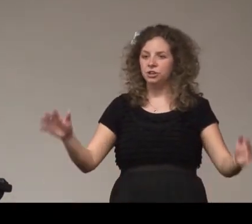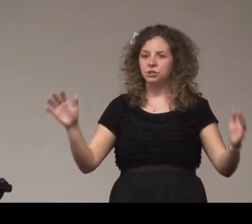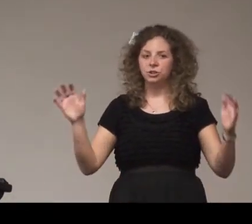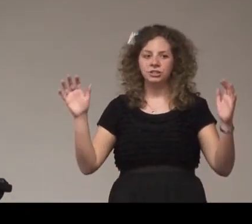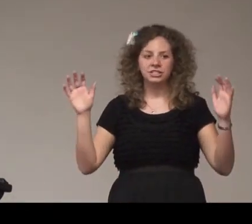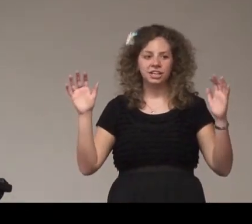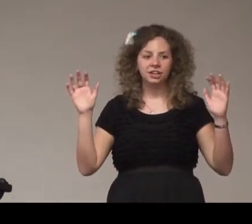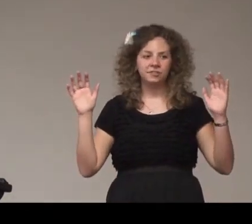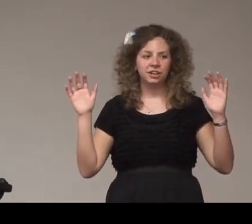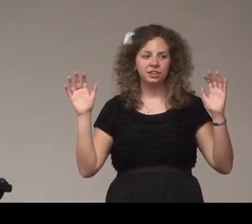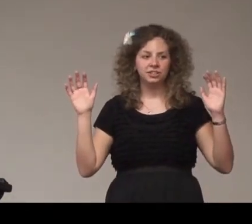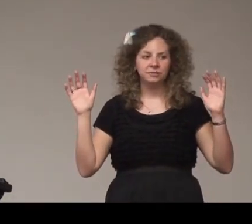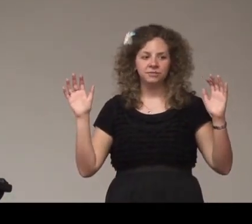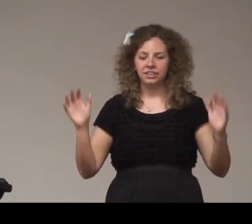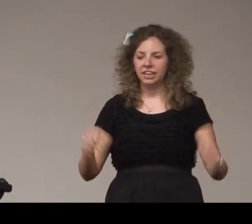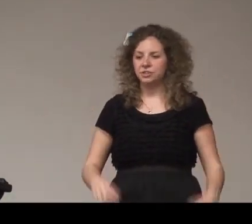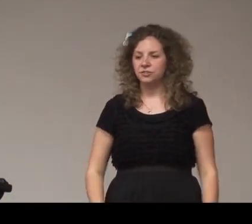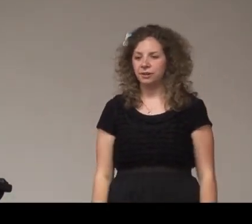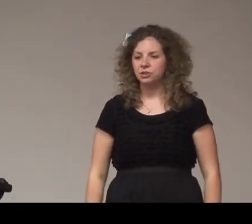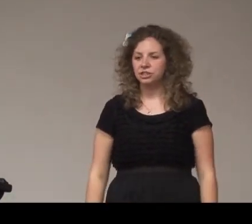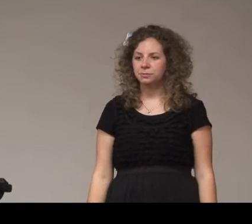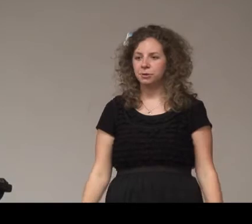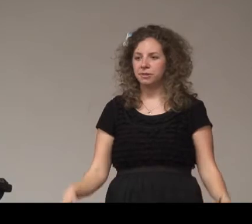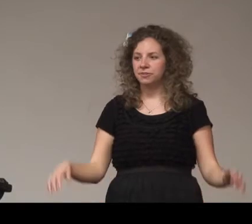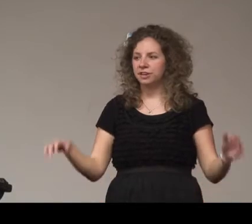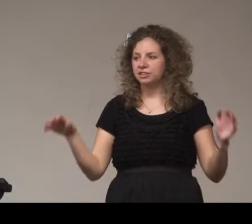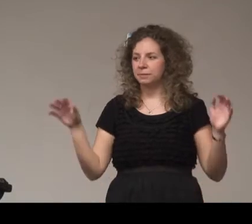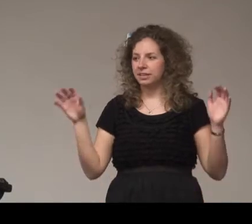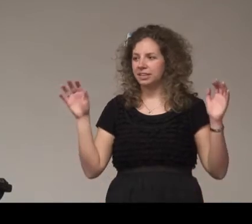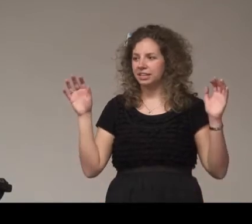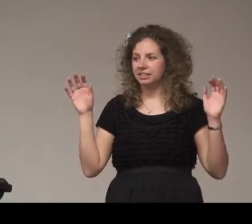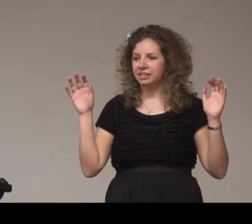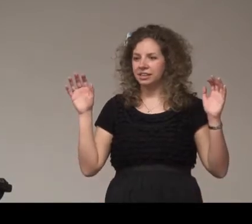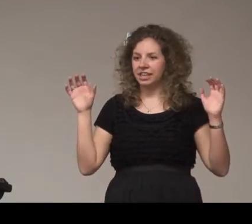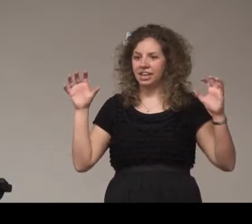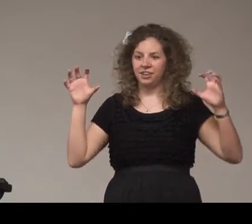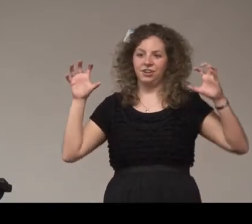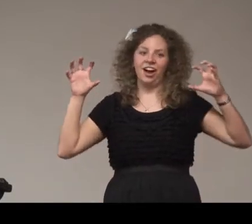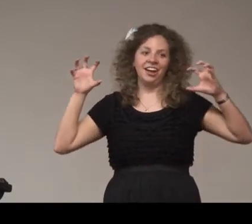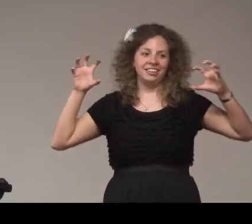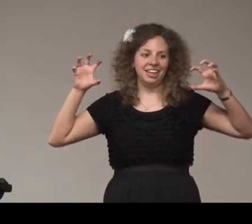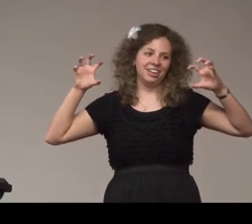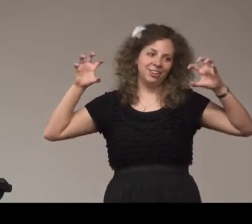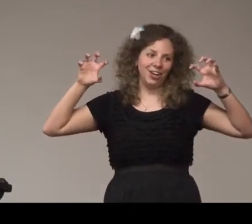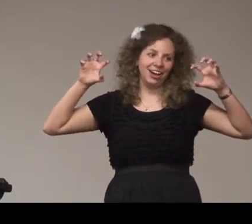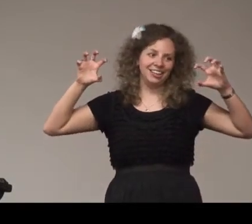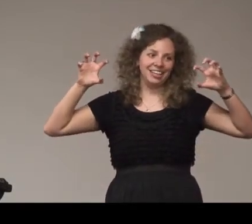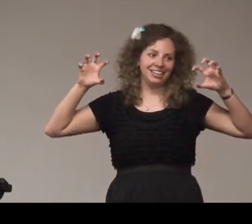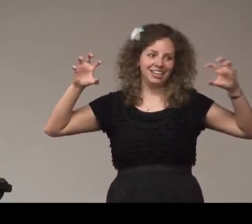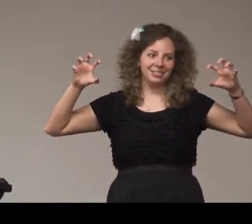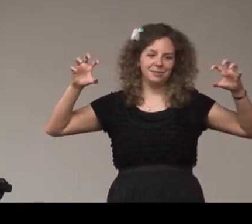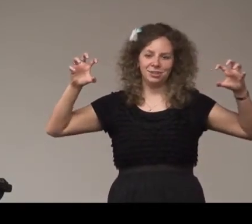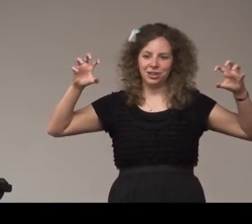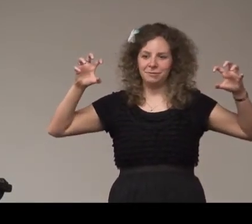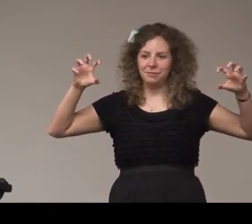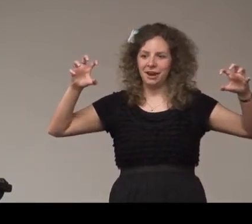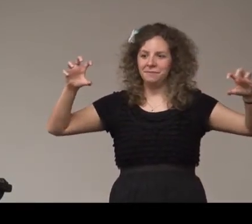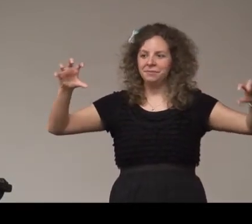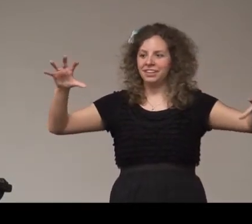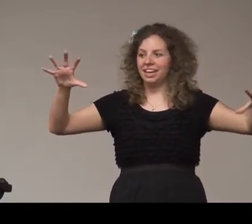So you're going to take your fingers, okay, so if I was just to put my fingers up like this, okay, they're not like clawed like this and not trying to be a bear, okay,